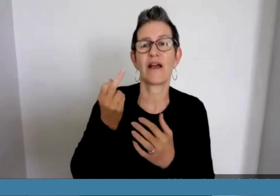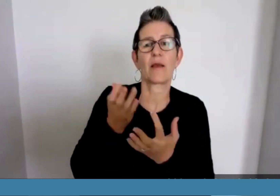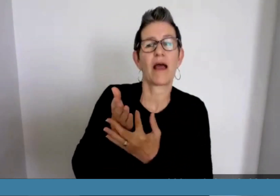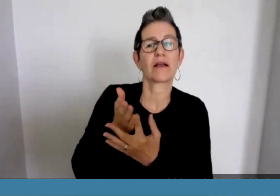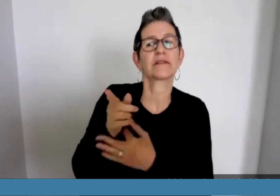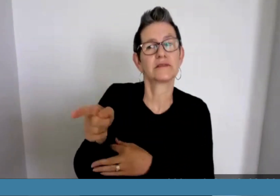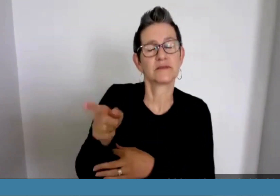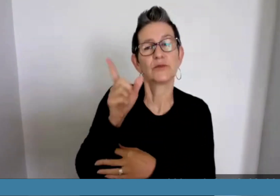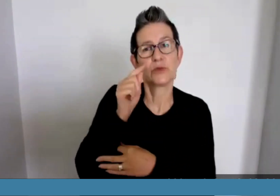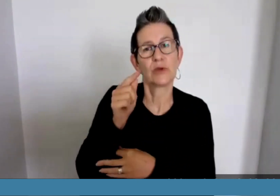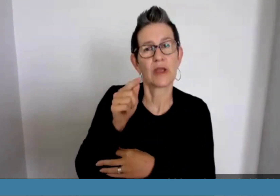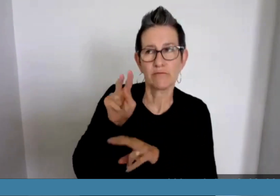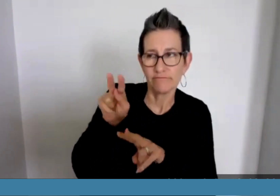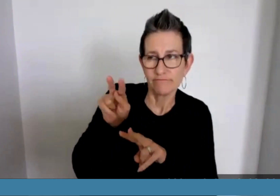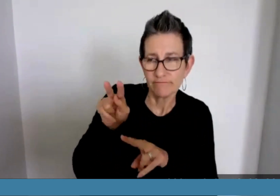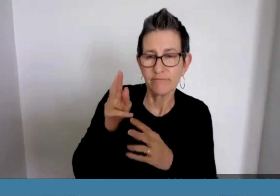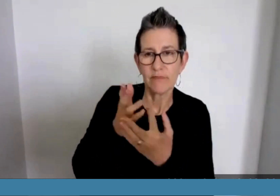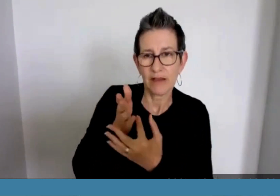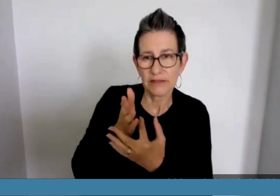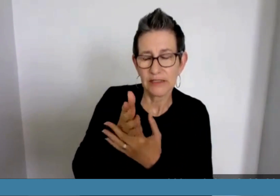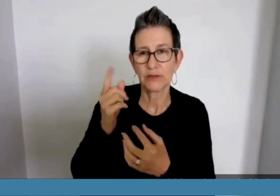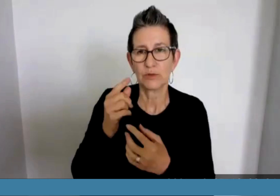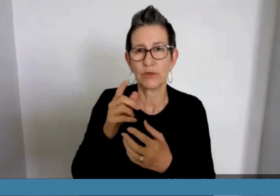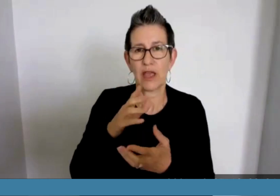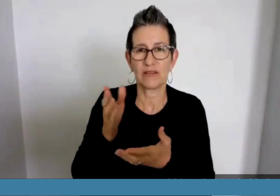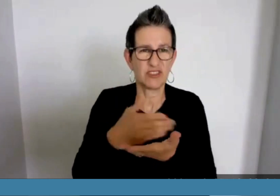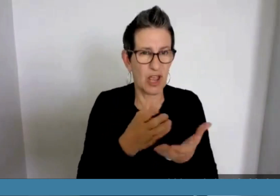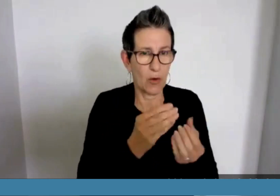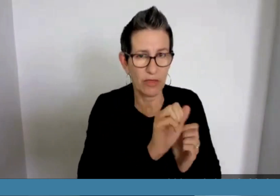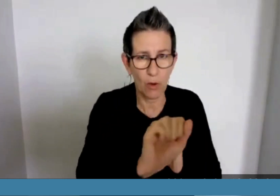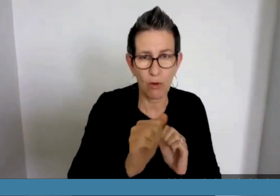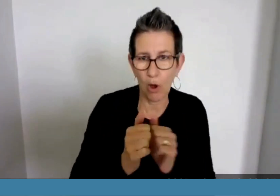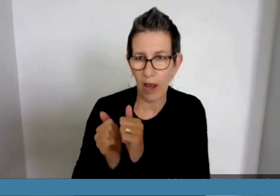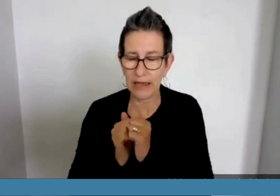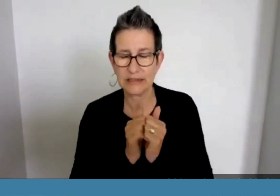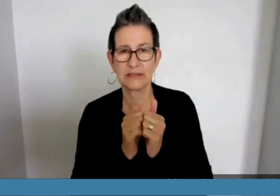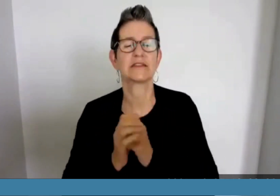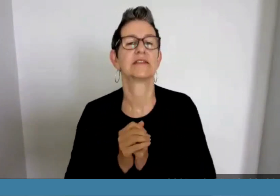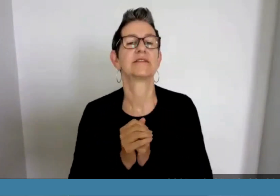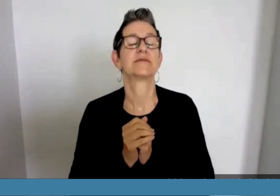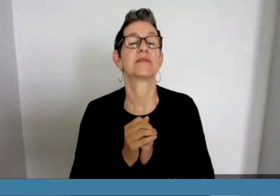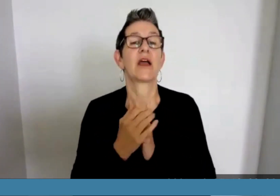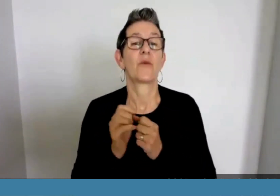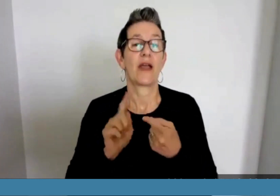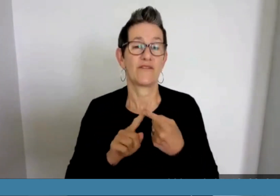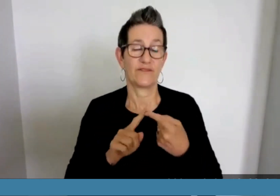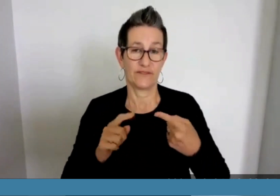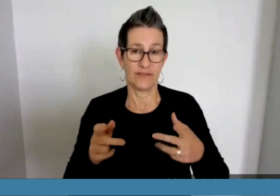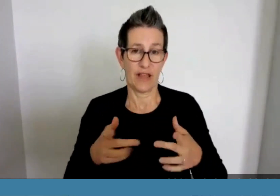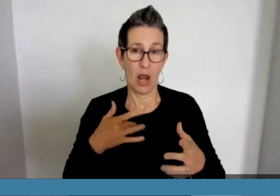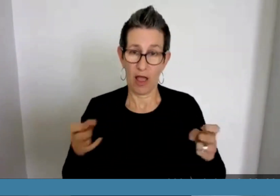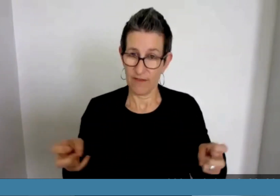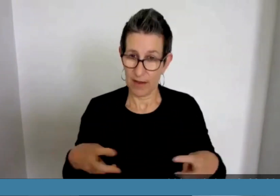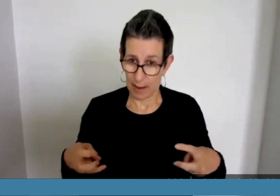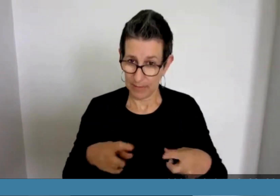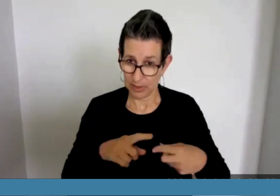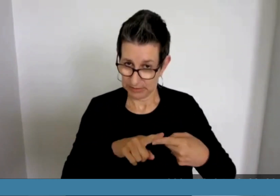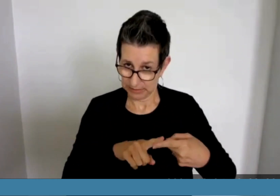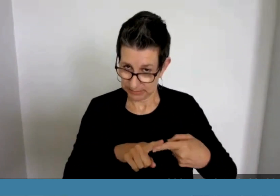to be able to share with your colleagues. So we have live captions available for this session. You can turn them